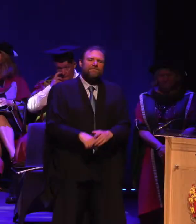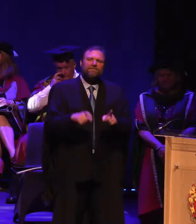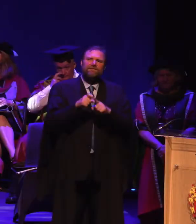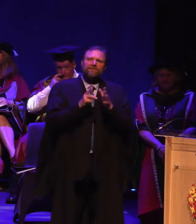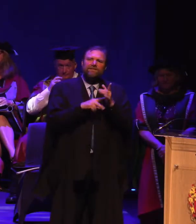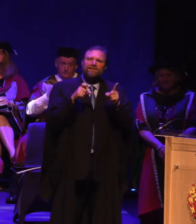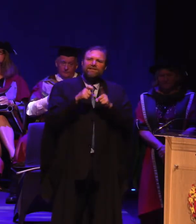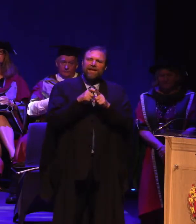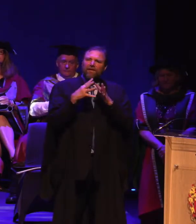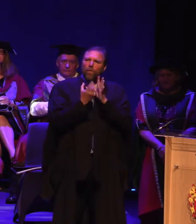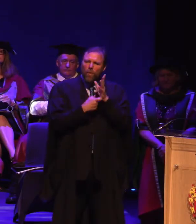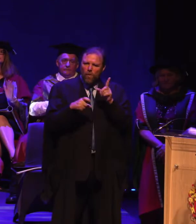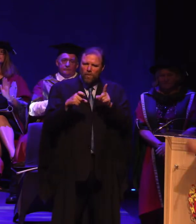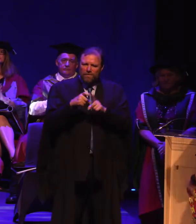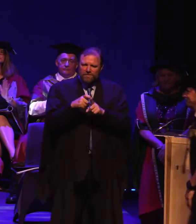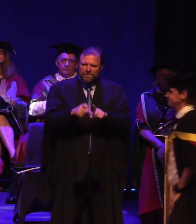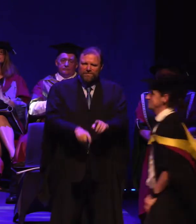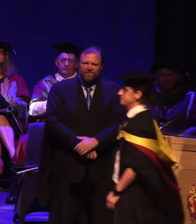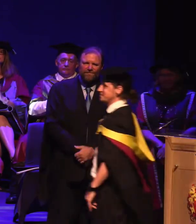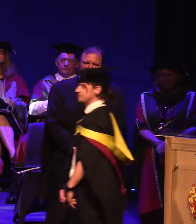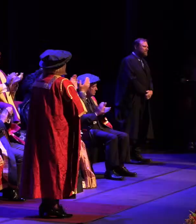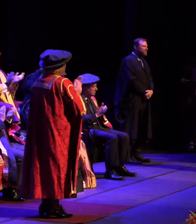David Ward.